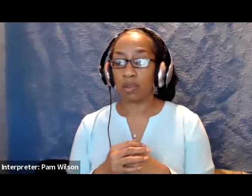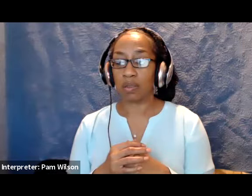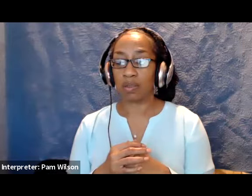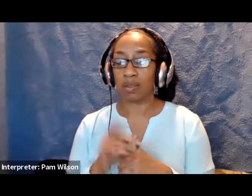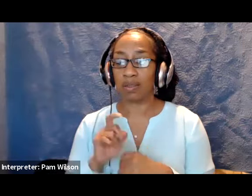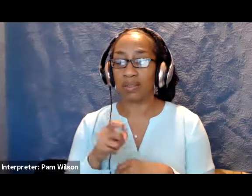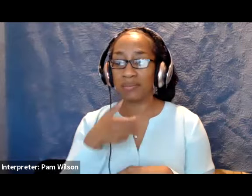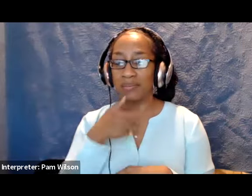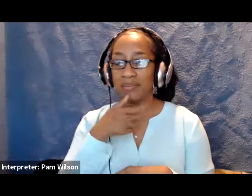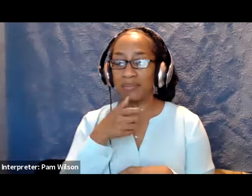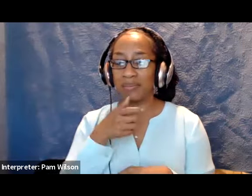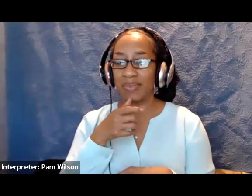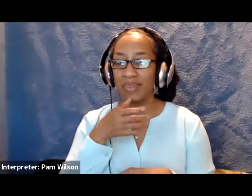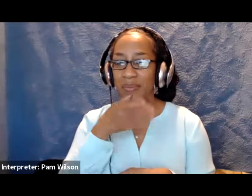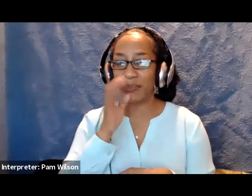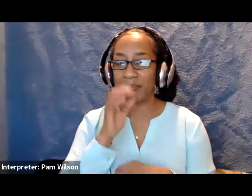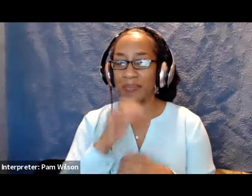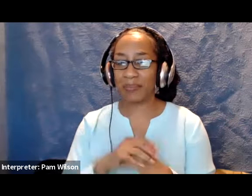drink here.